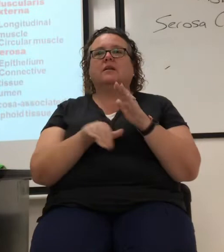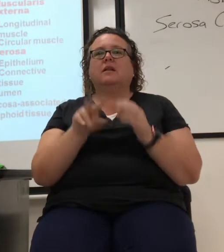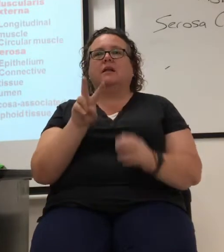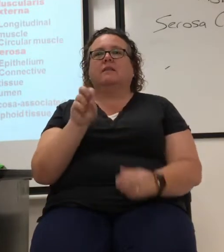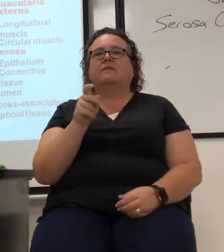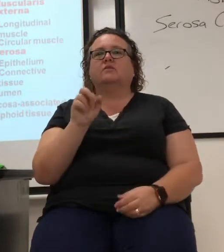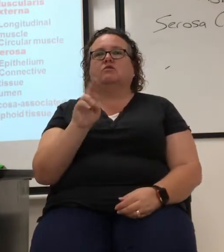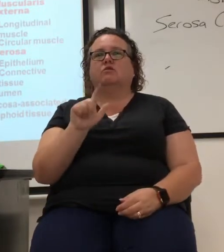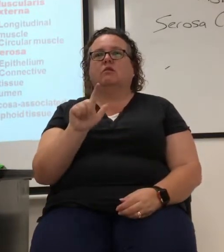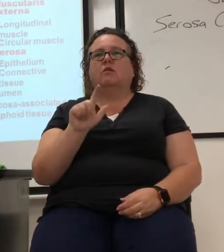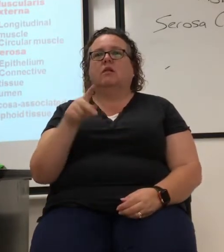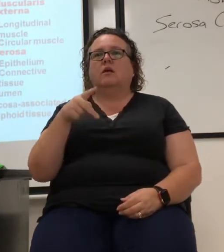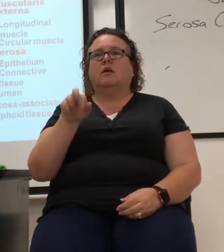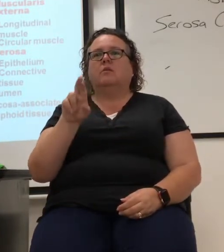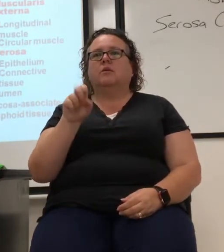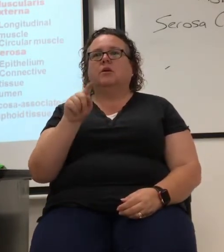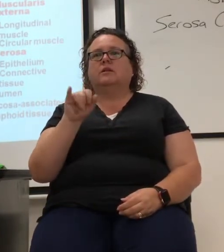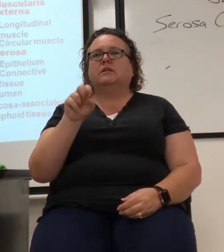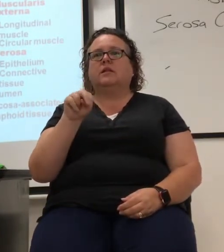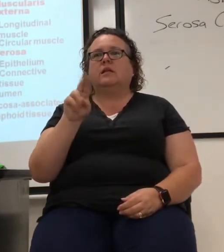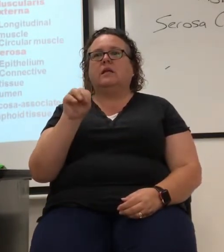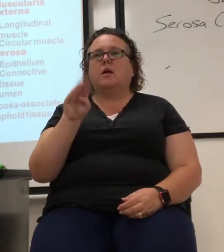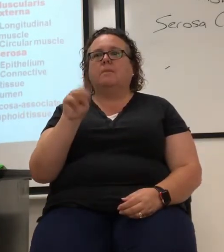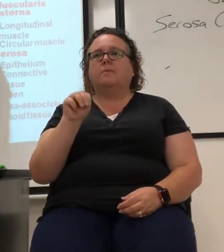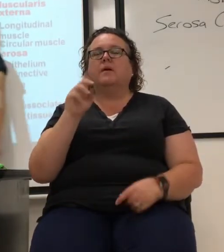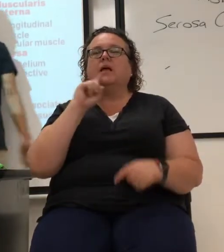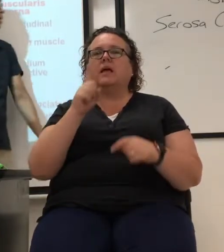Okay. It forms a mesentery.